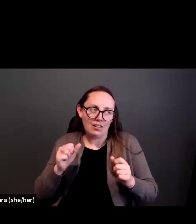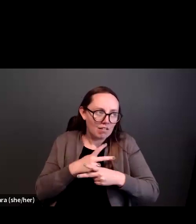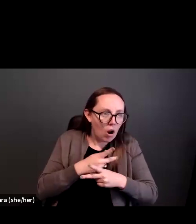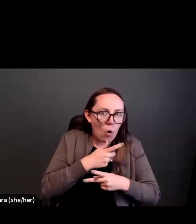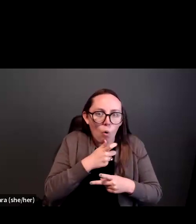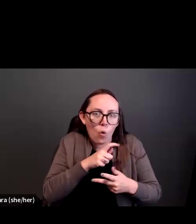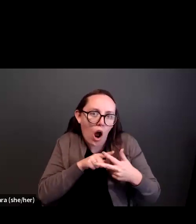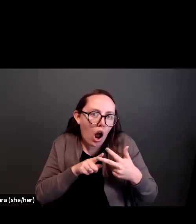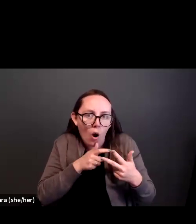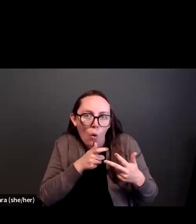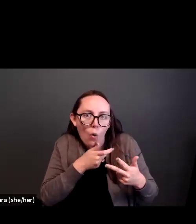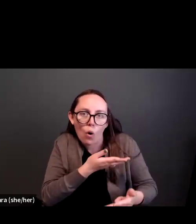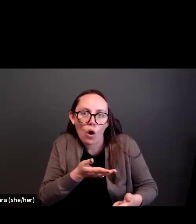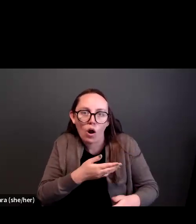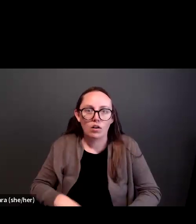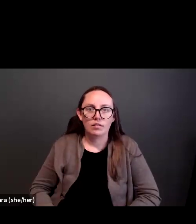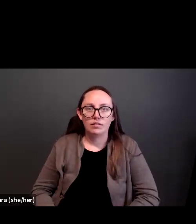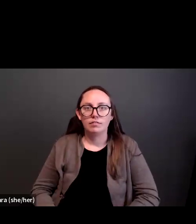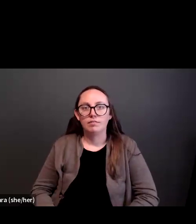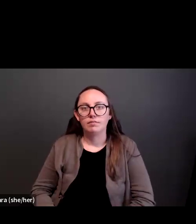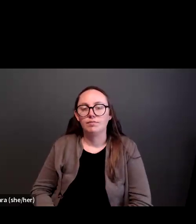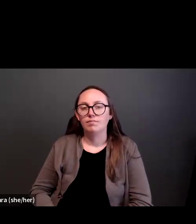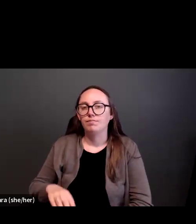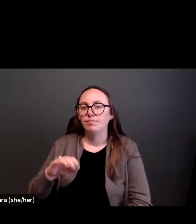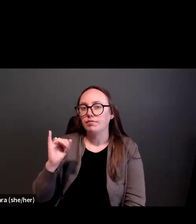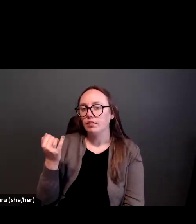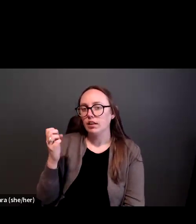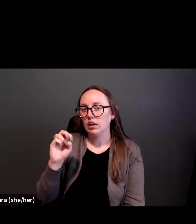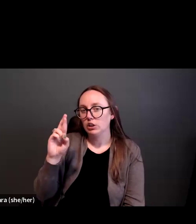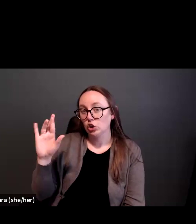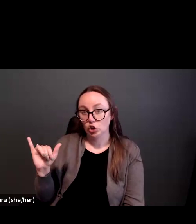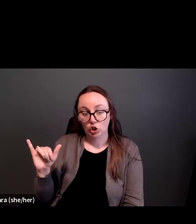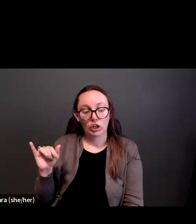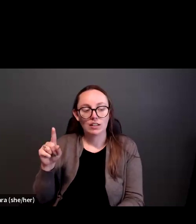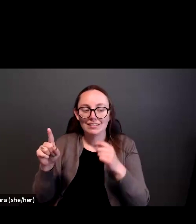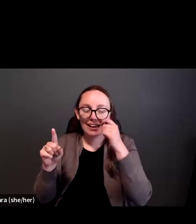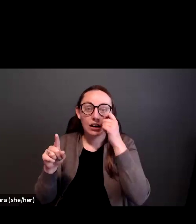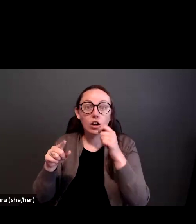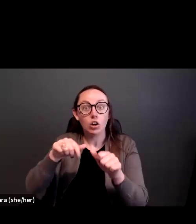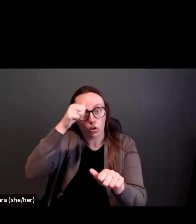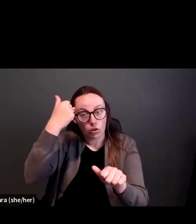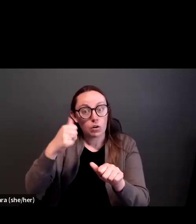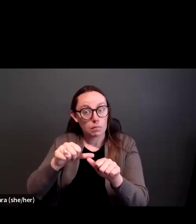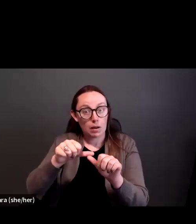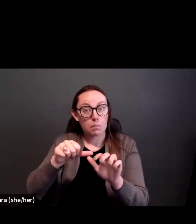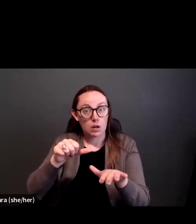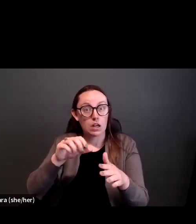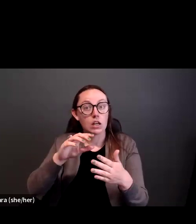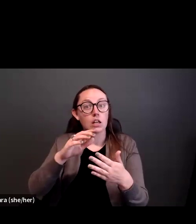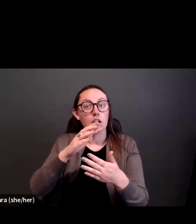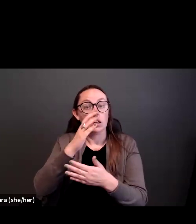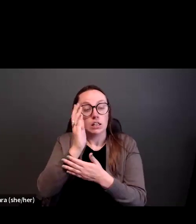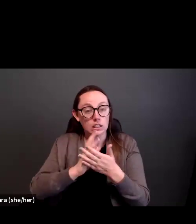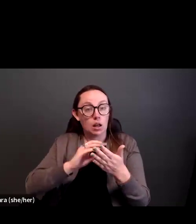Don't forget about the students that are coming to UMW after they see you at those